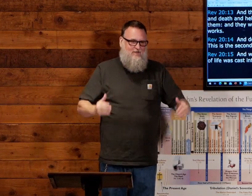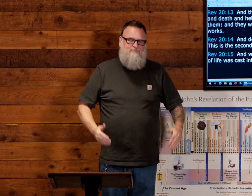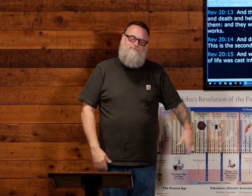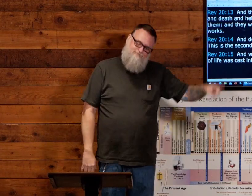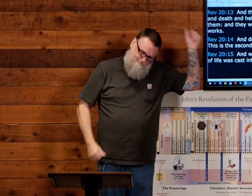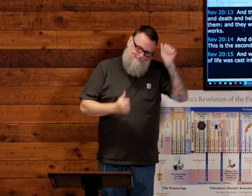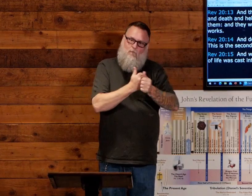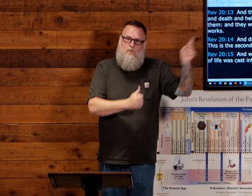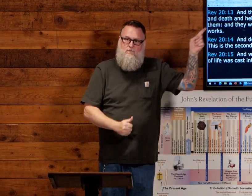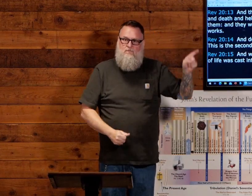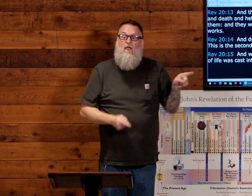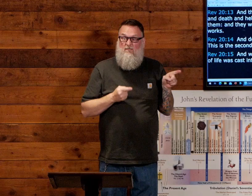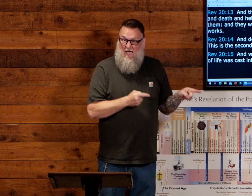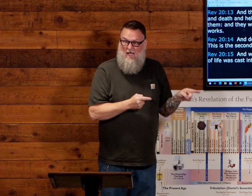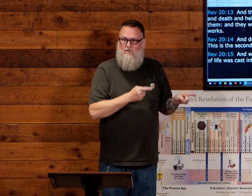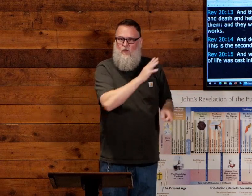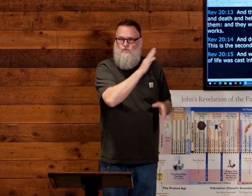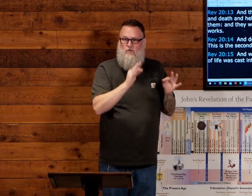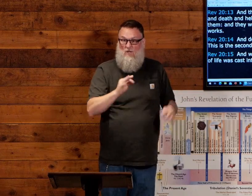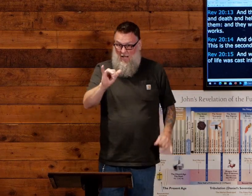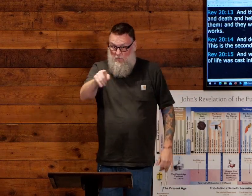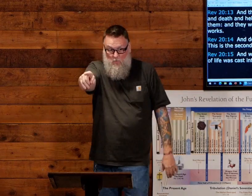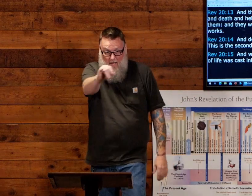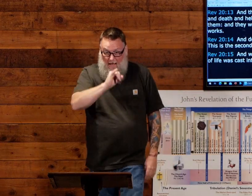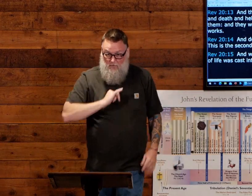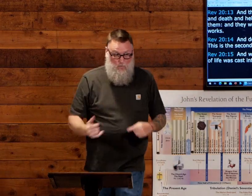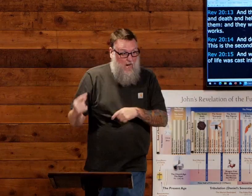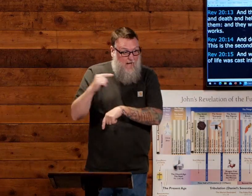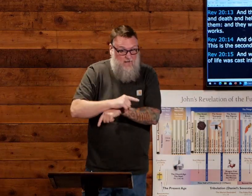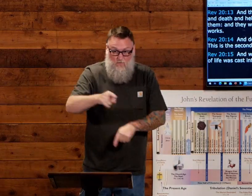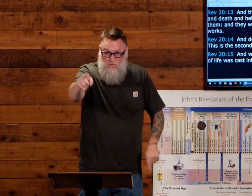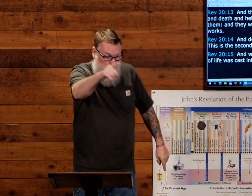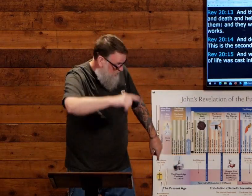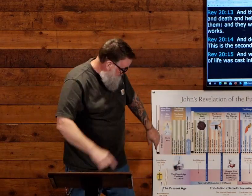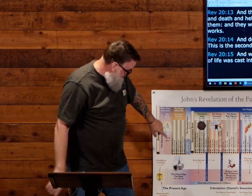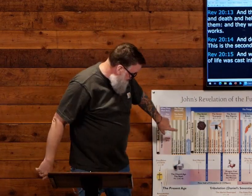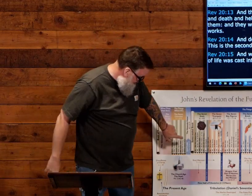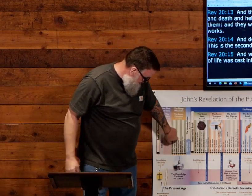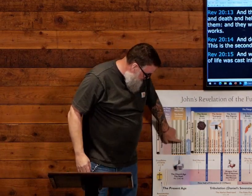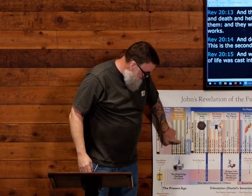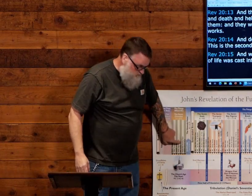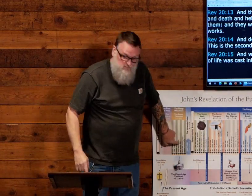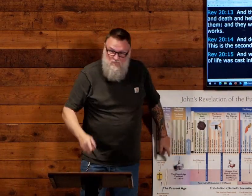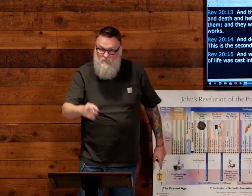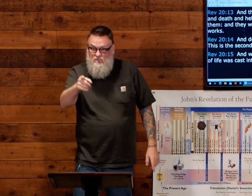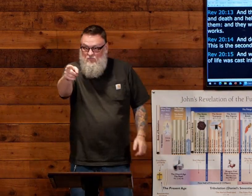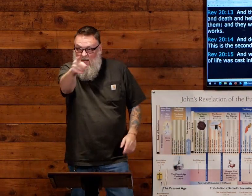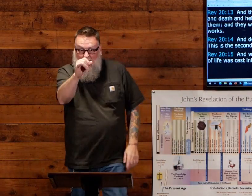to stay in heaven. That was their decision. And you and I today have that decision here now.